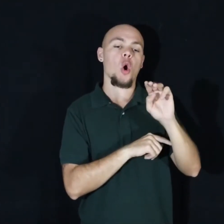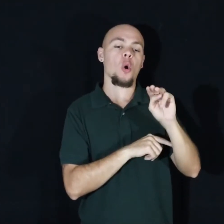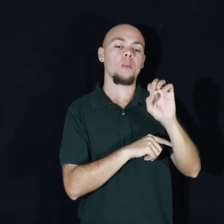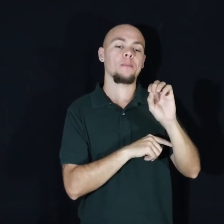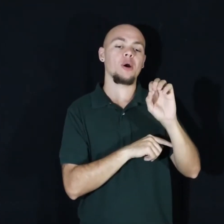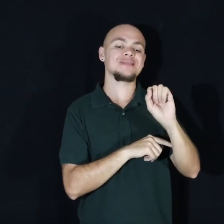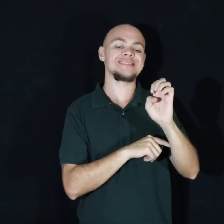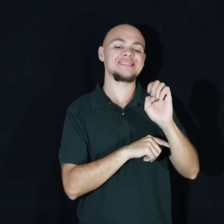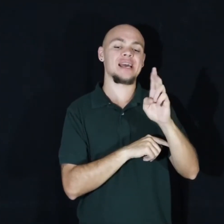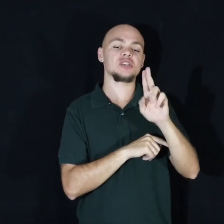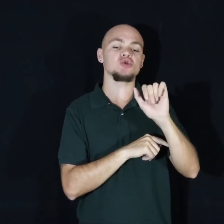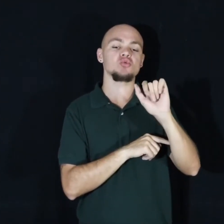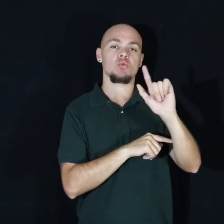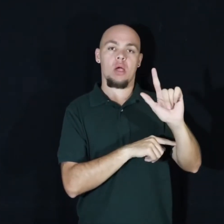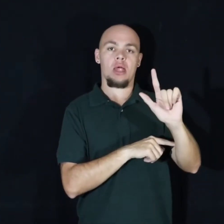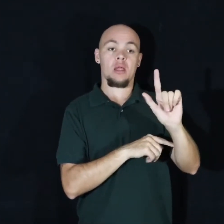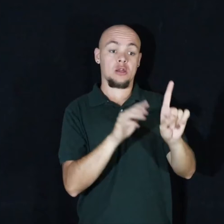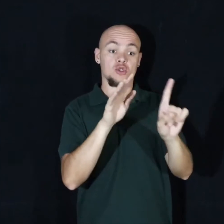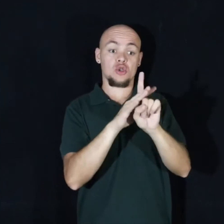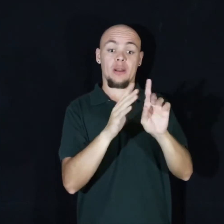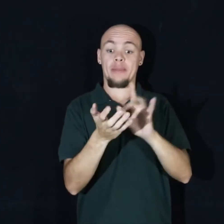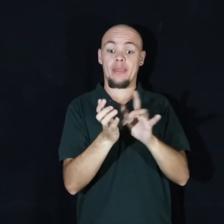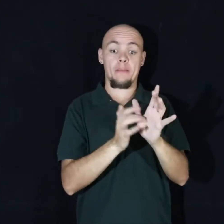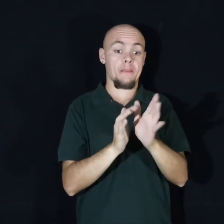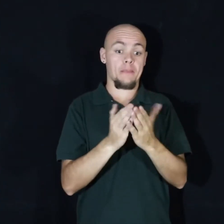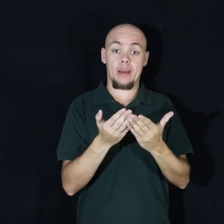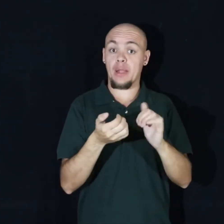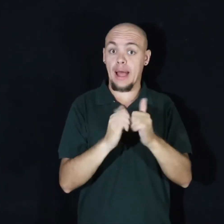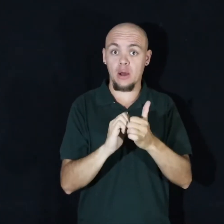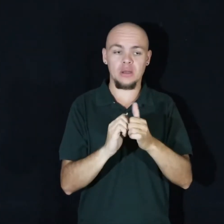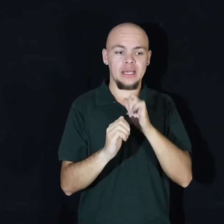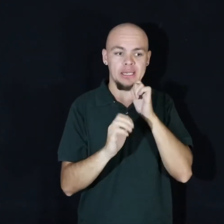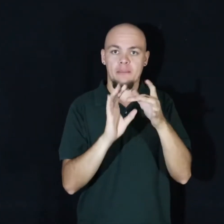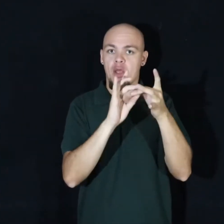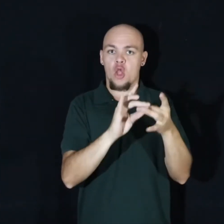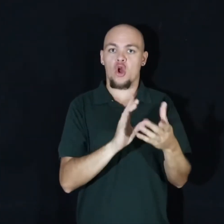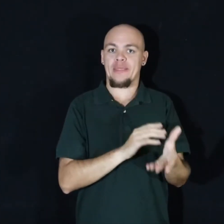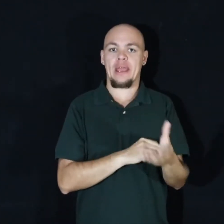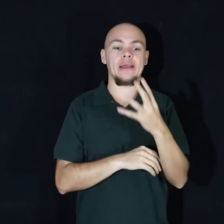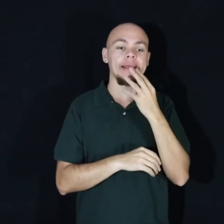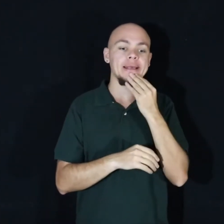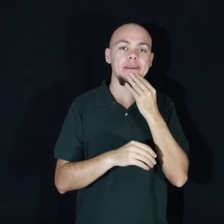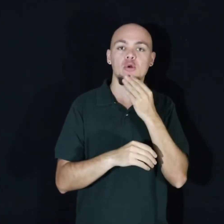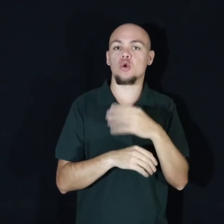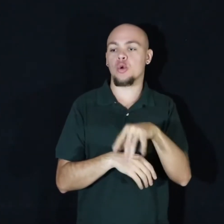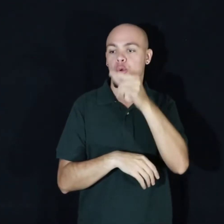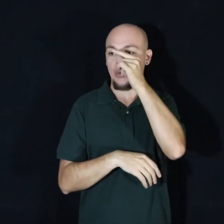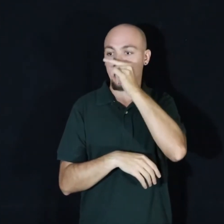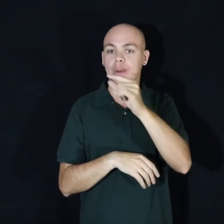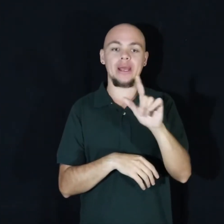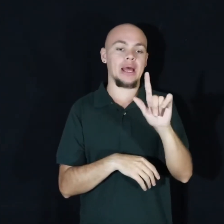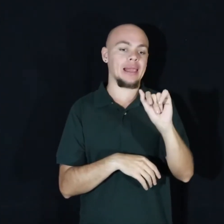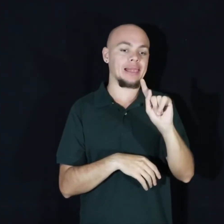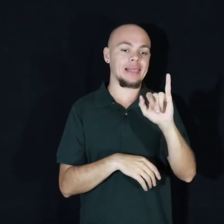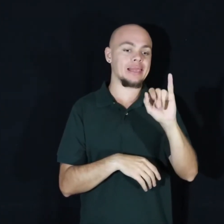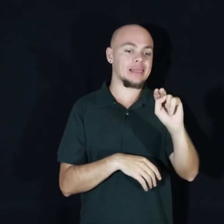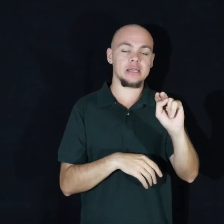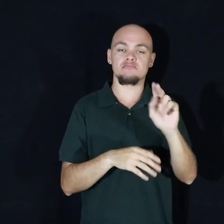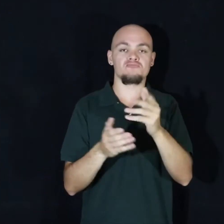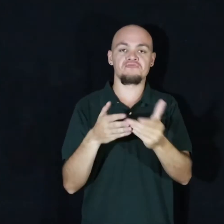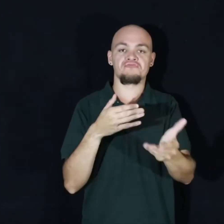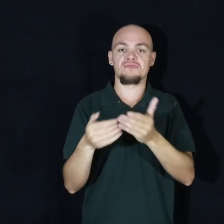the word homosexual got into the Bible. It wasn't there. It doesn't belong there. It doesn't matter whether you're talking about